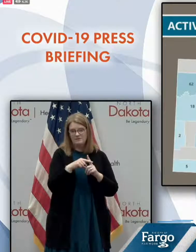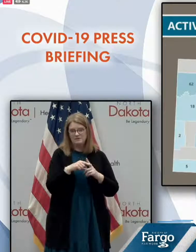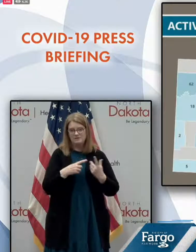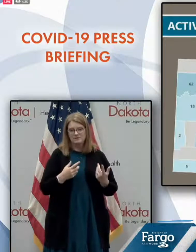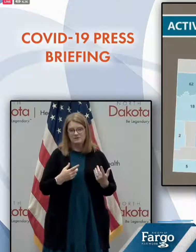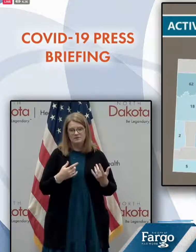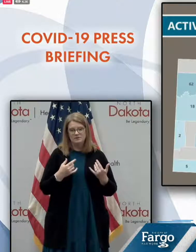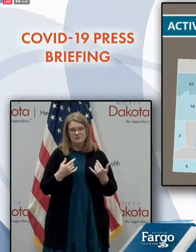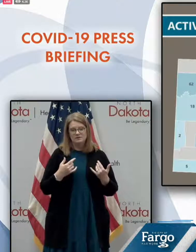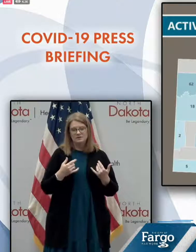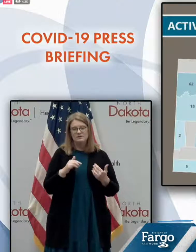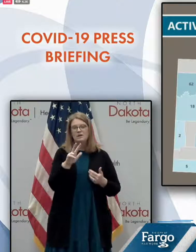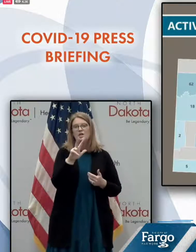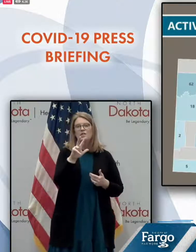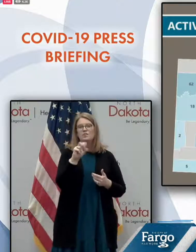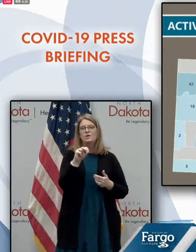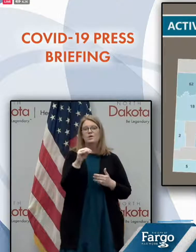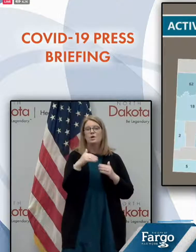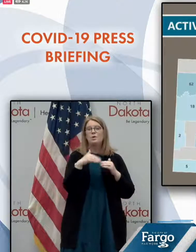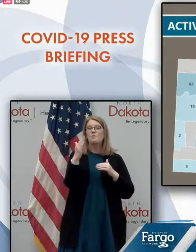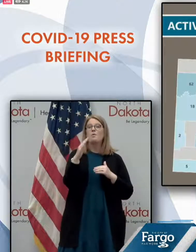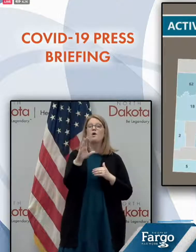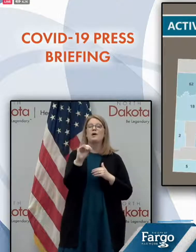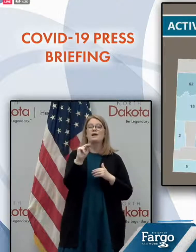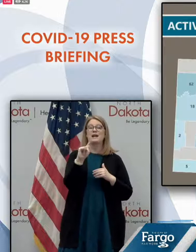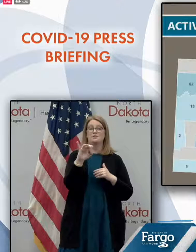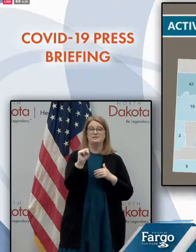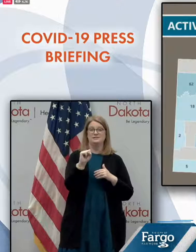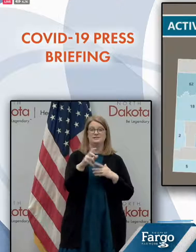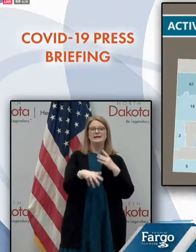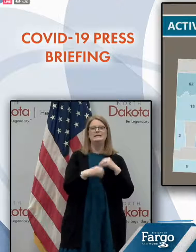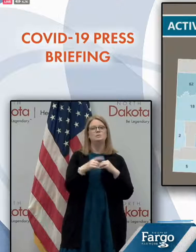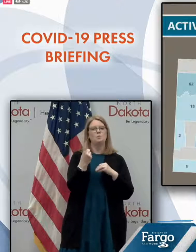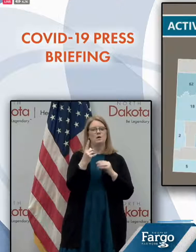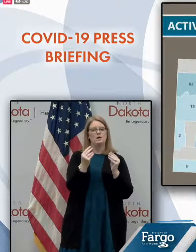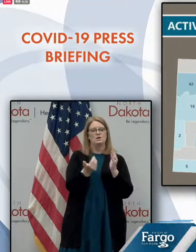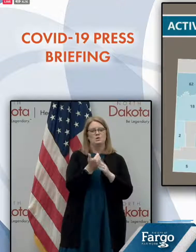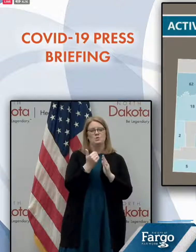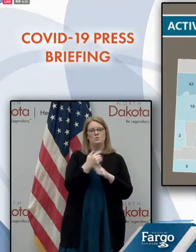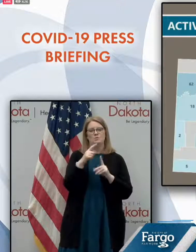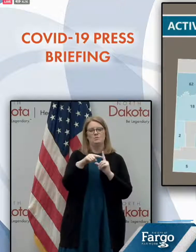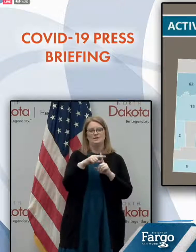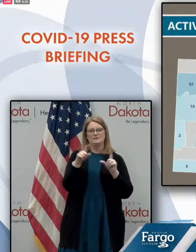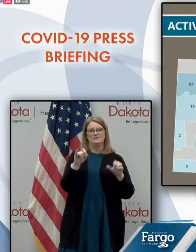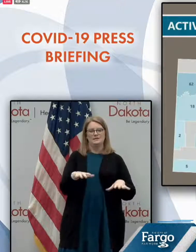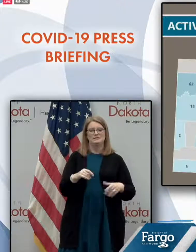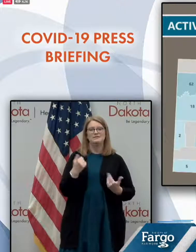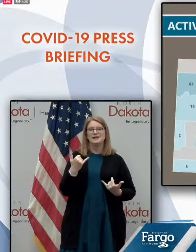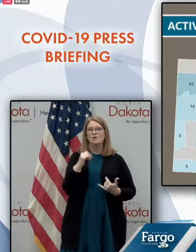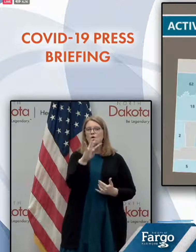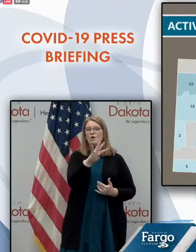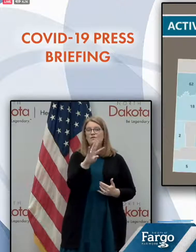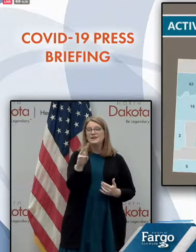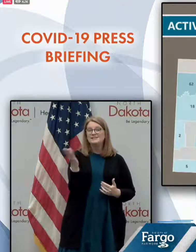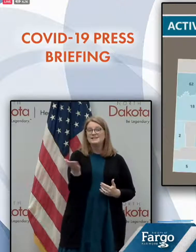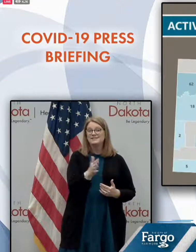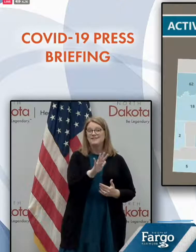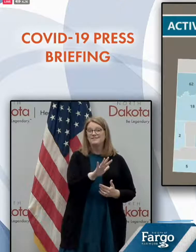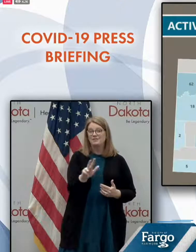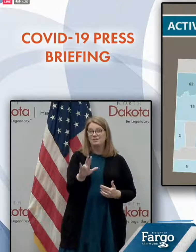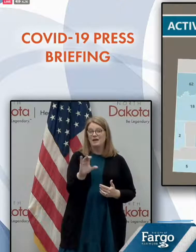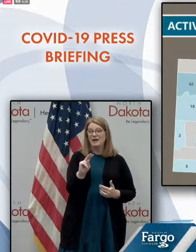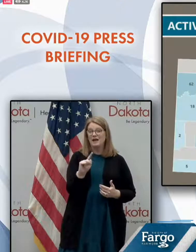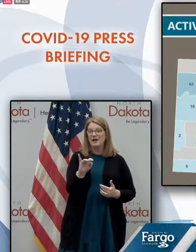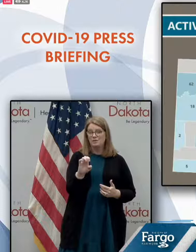I believe it was 30 or more counties that reported one new positive test today, and now we have 46 out of our 53